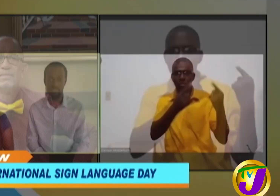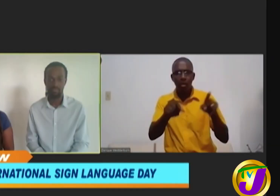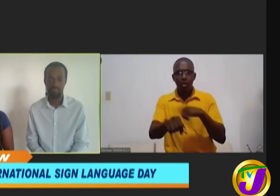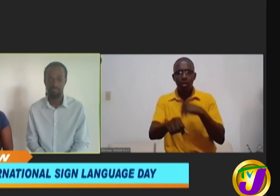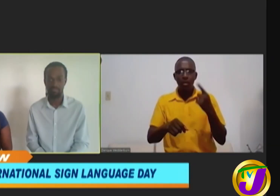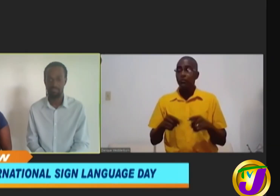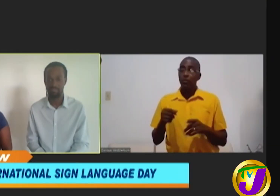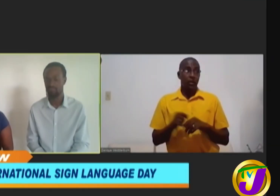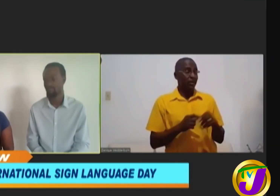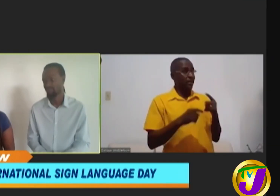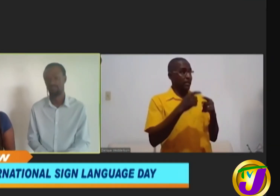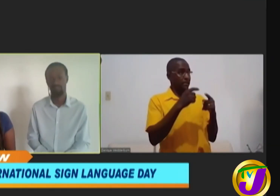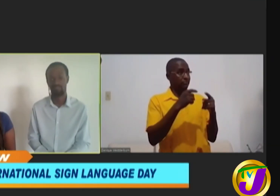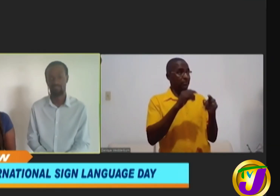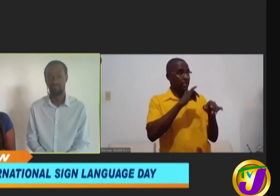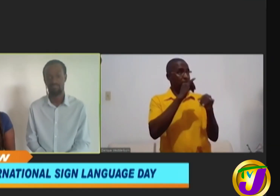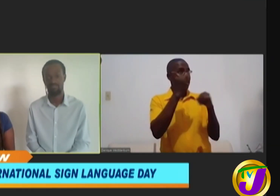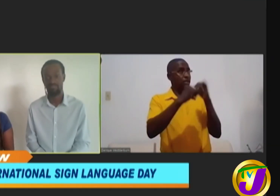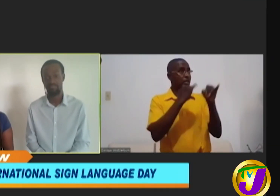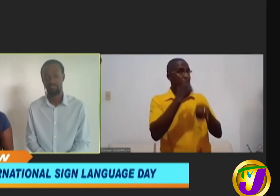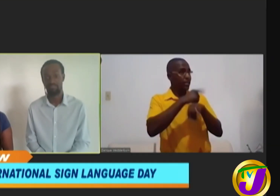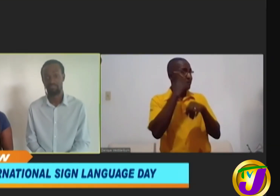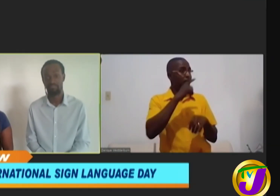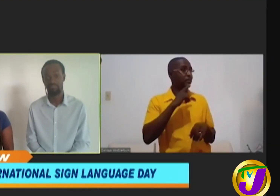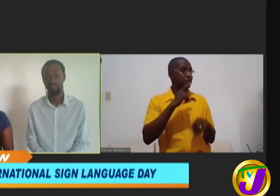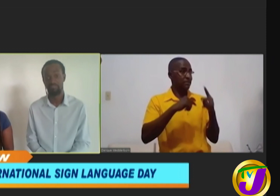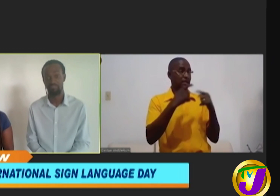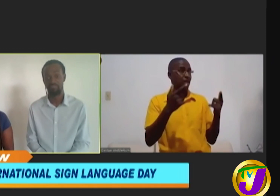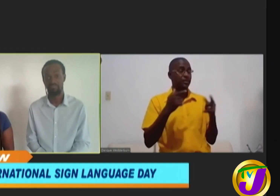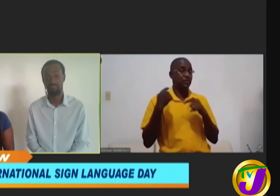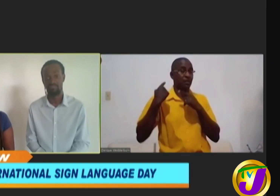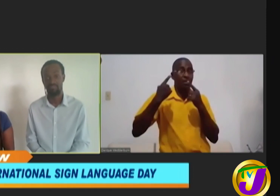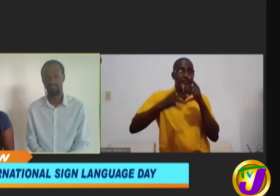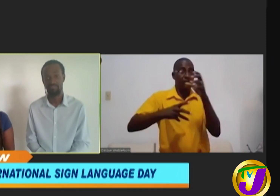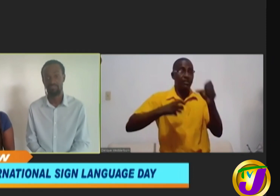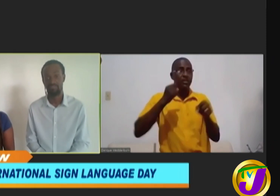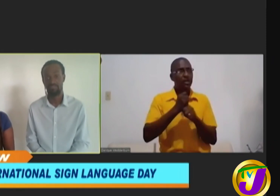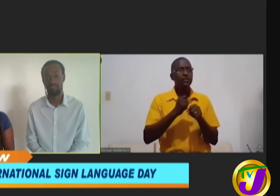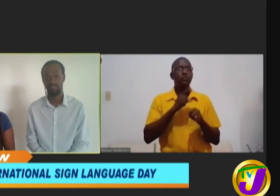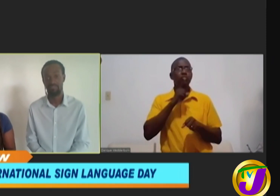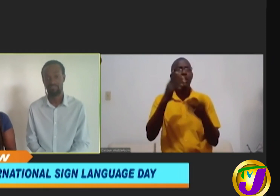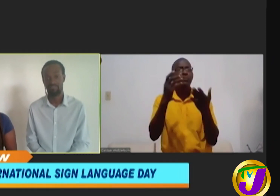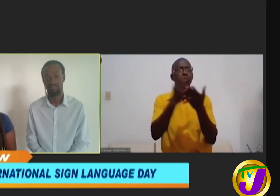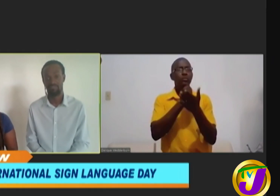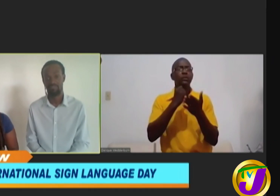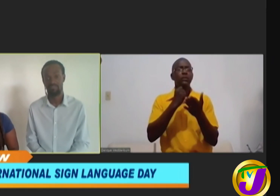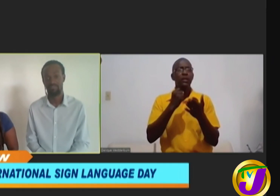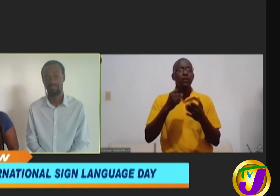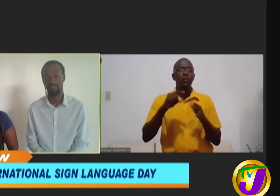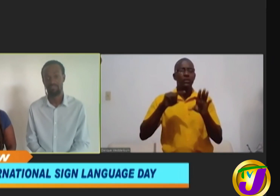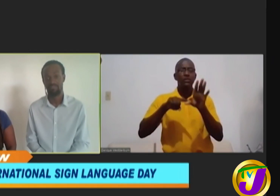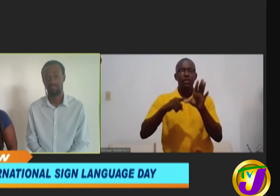International Day for Sign Languages has been going on for years. It's really an opportunity it was started by the